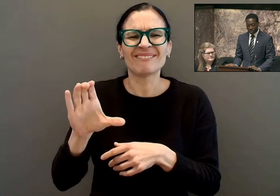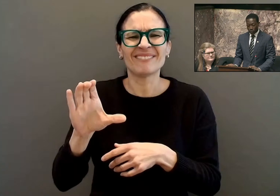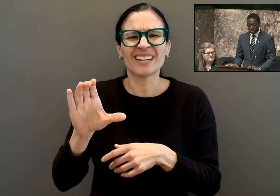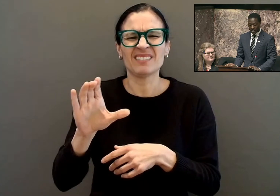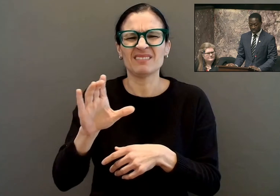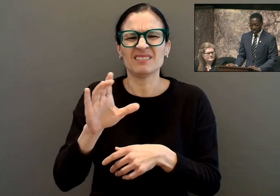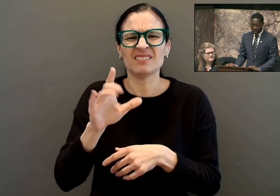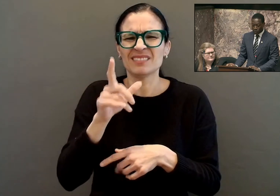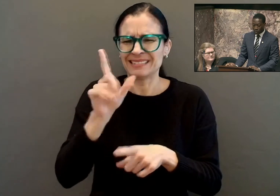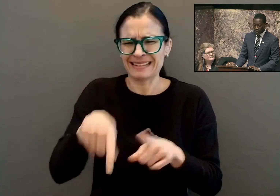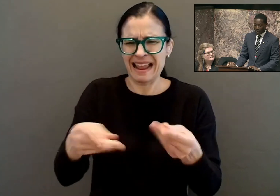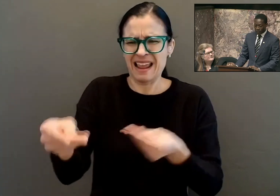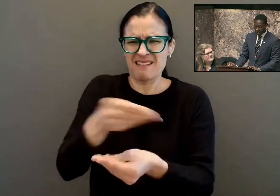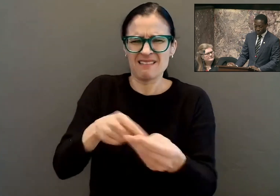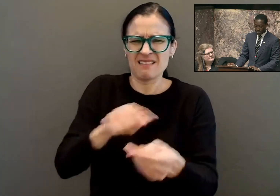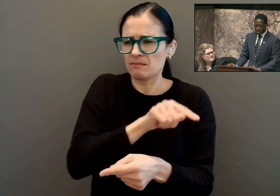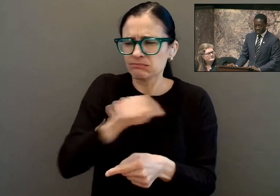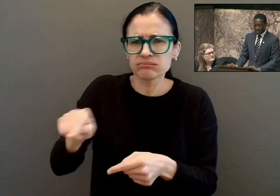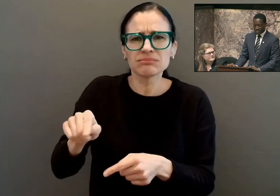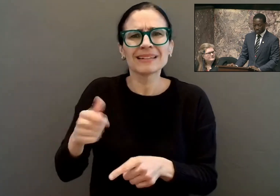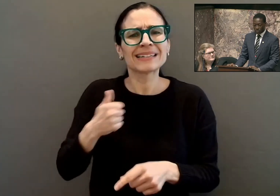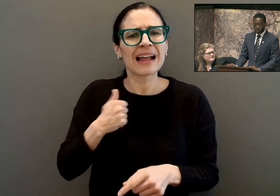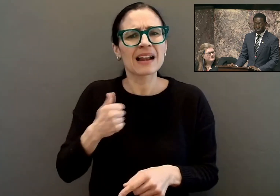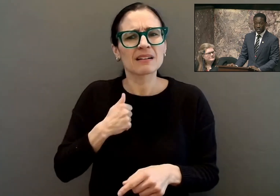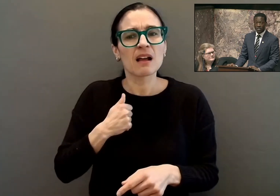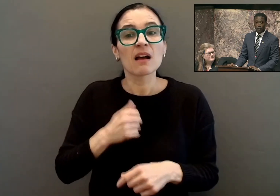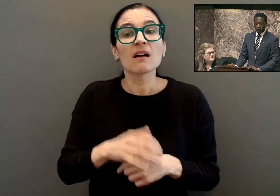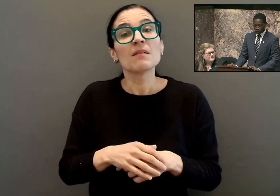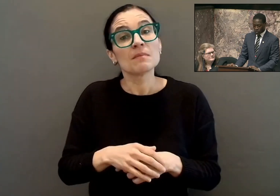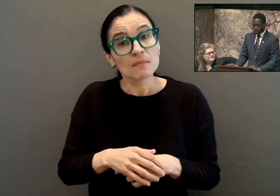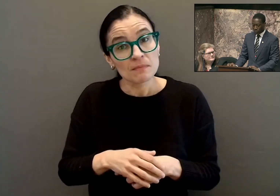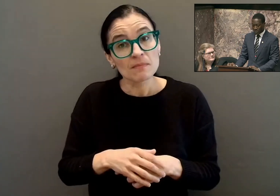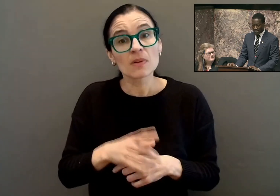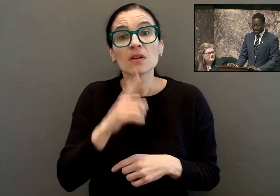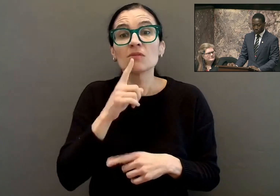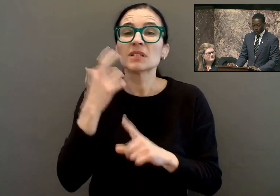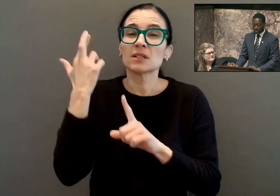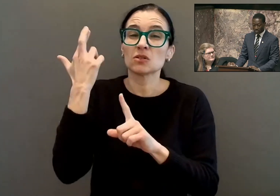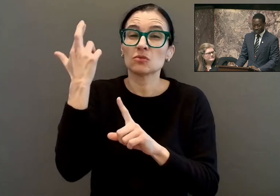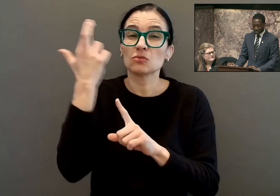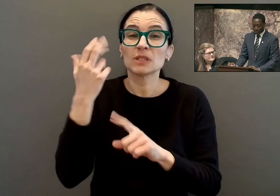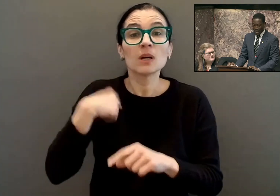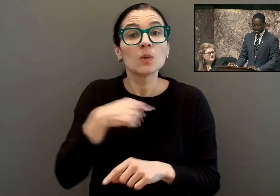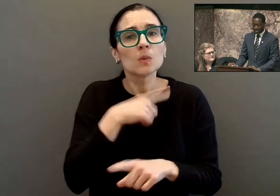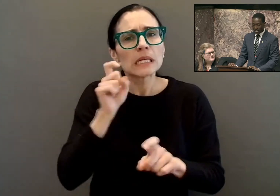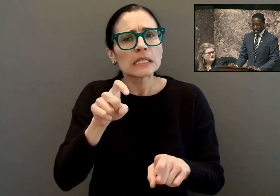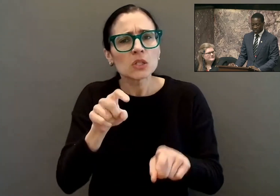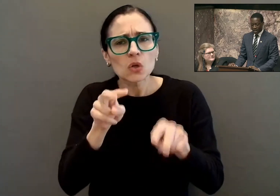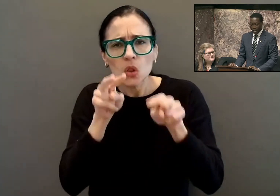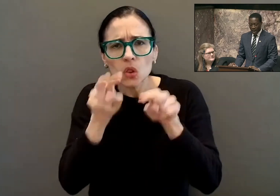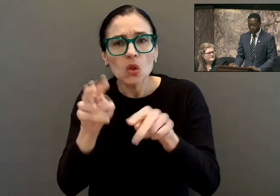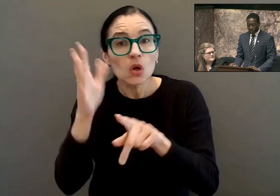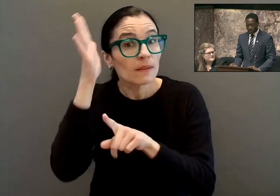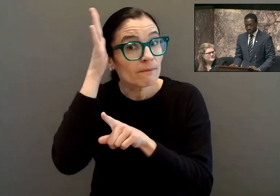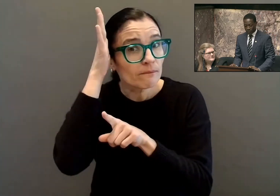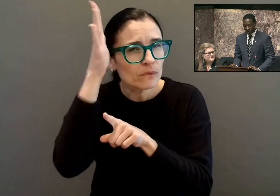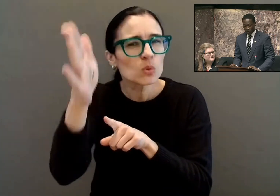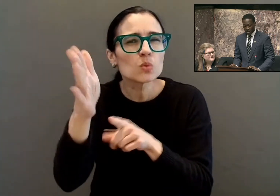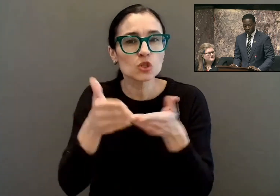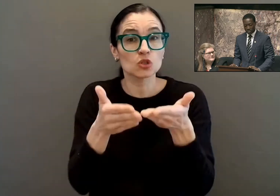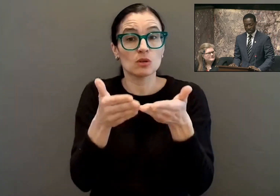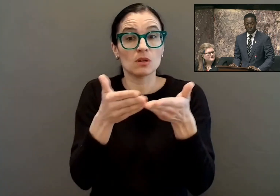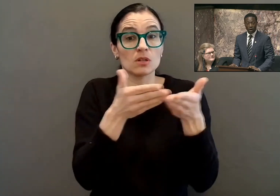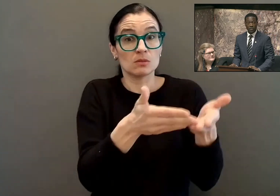or using ports like Nanaimo, looking at feasibility studies to address future BC port capacity needs, and working with the